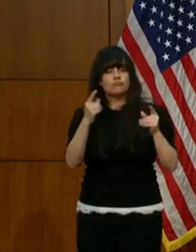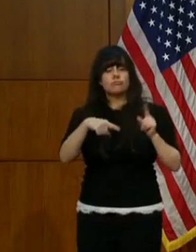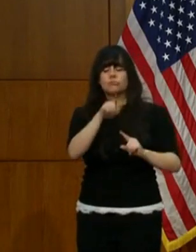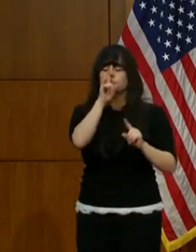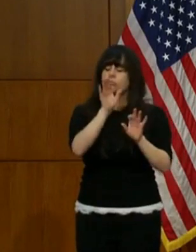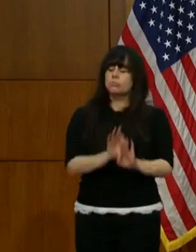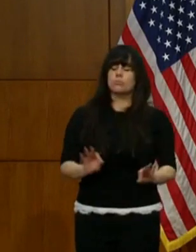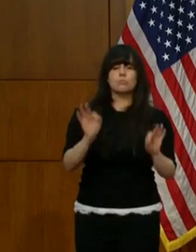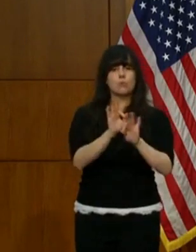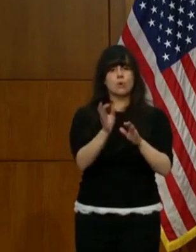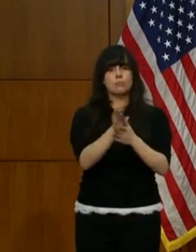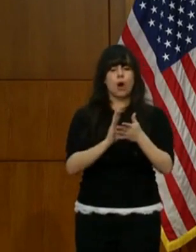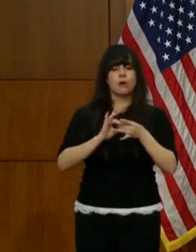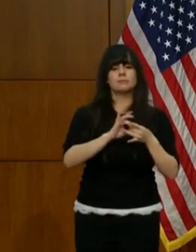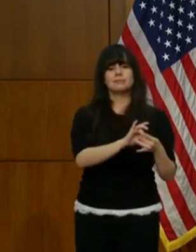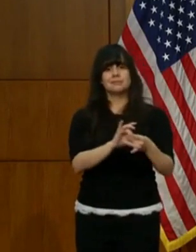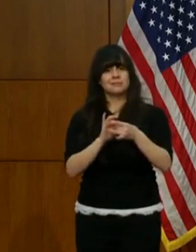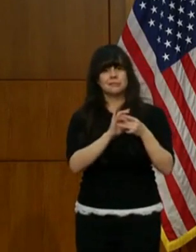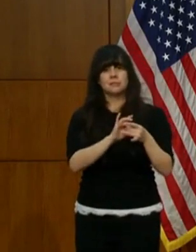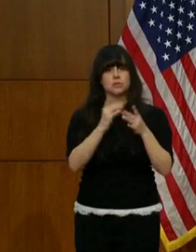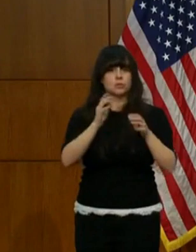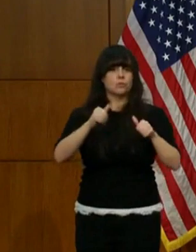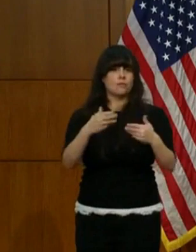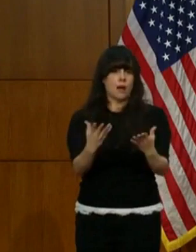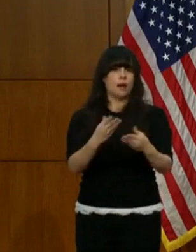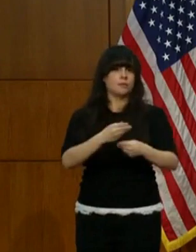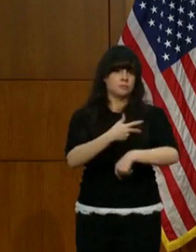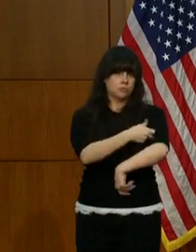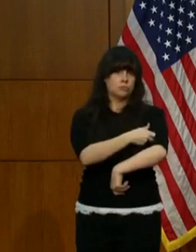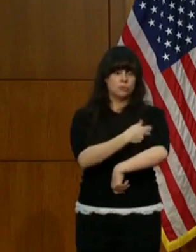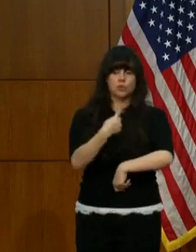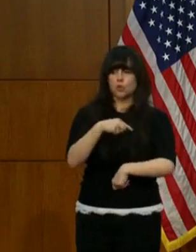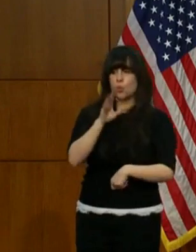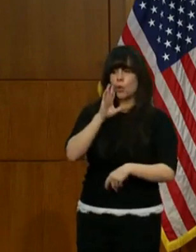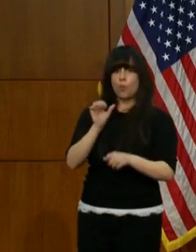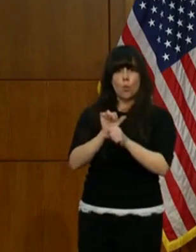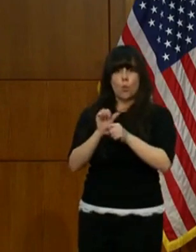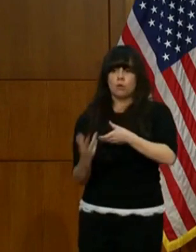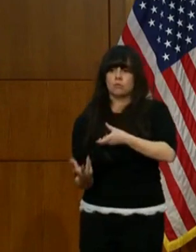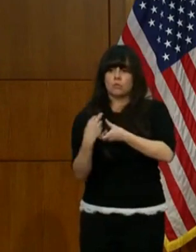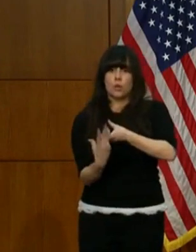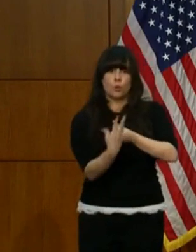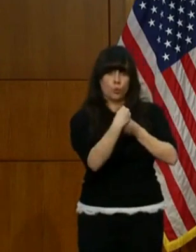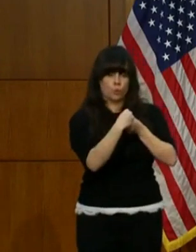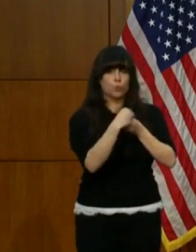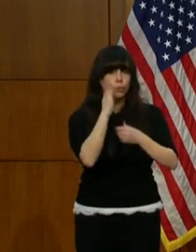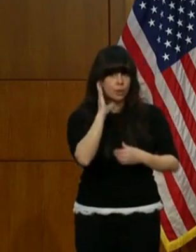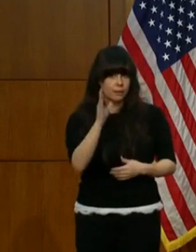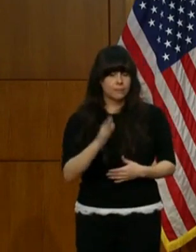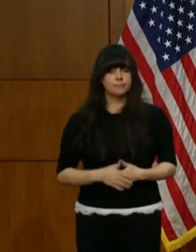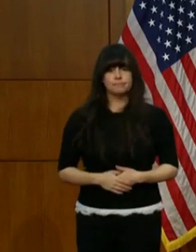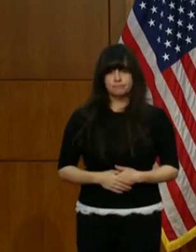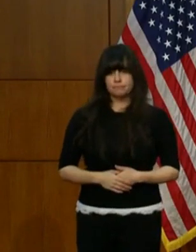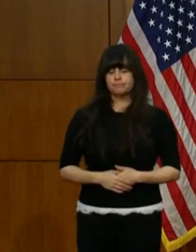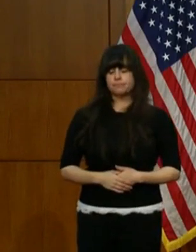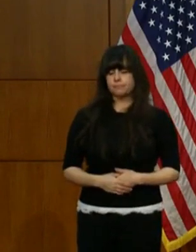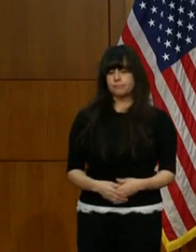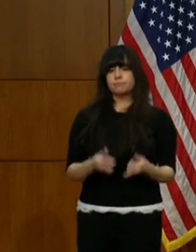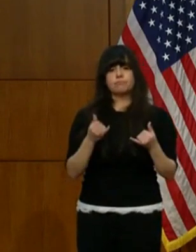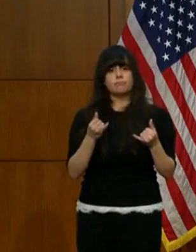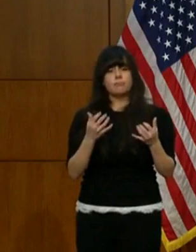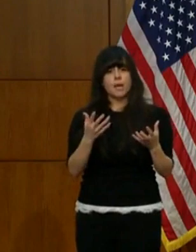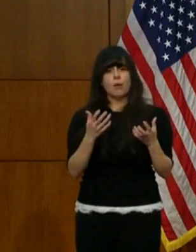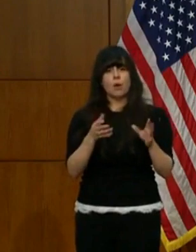in this effort, and we're working to include them. I want to take a moment to also look at our COVID